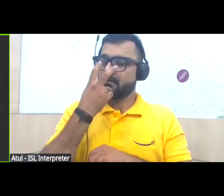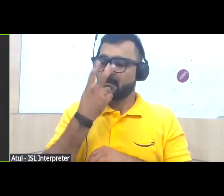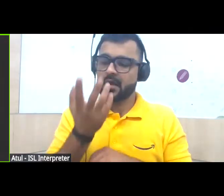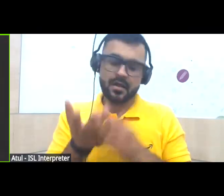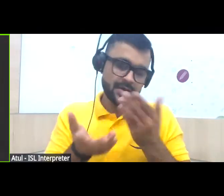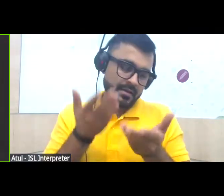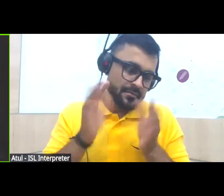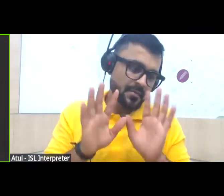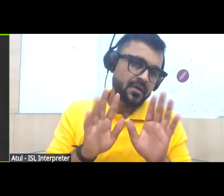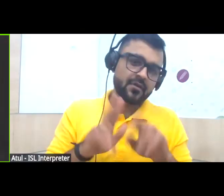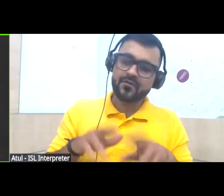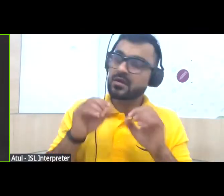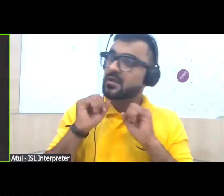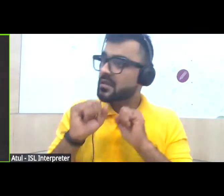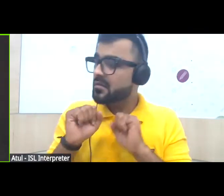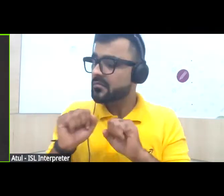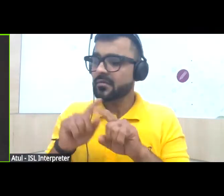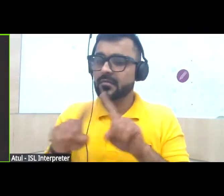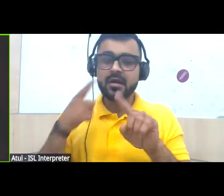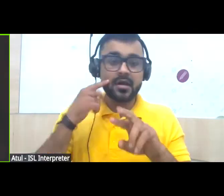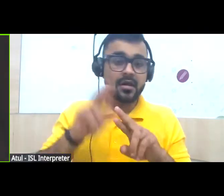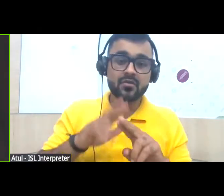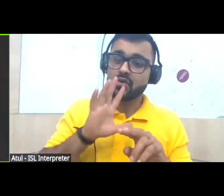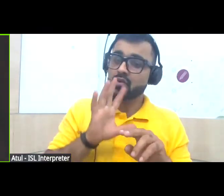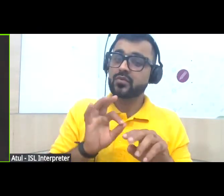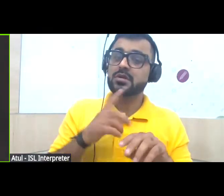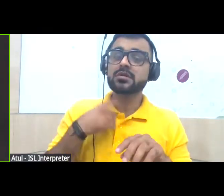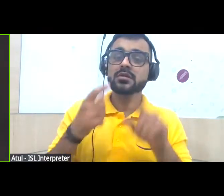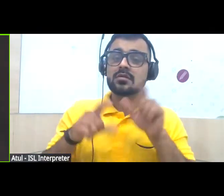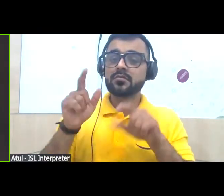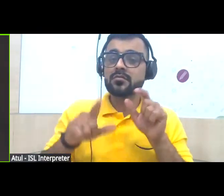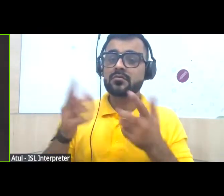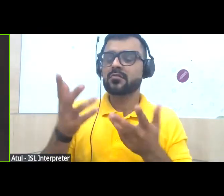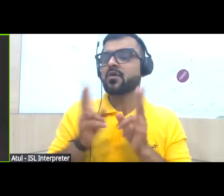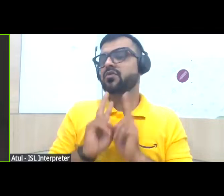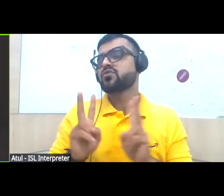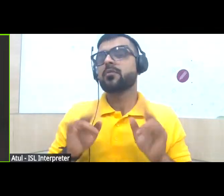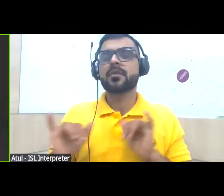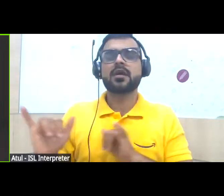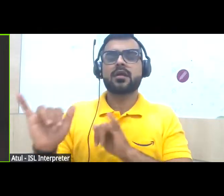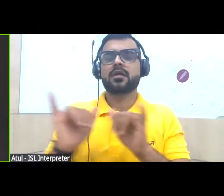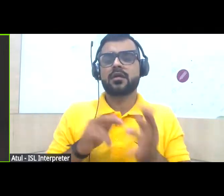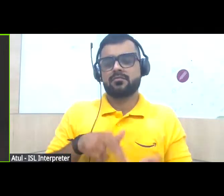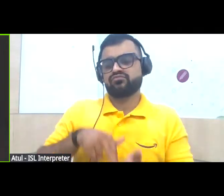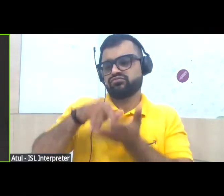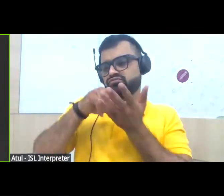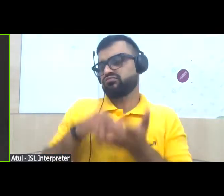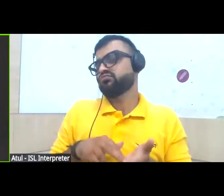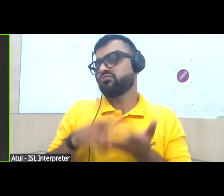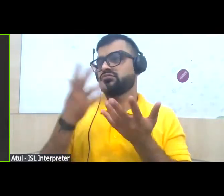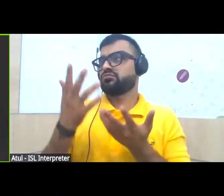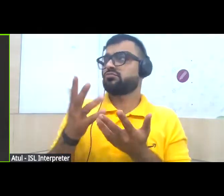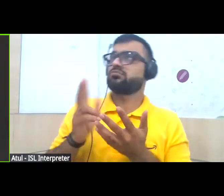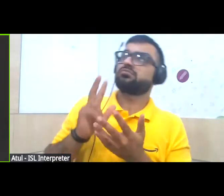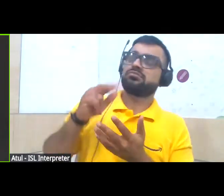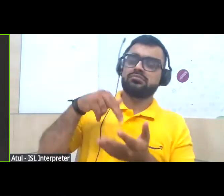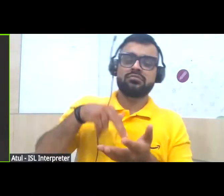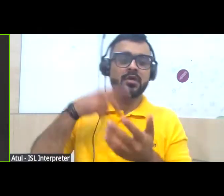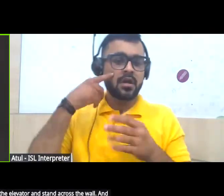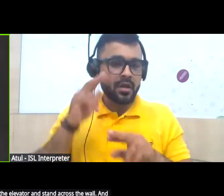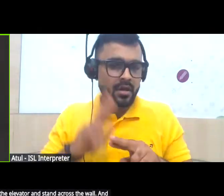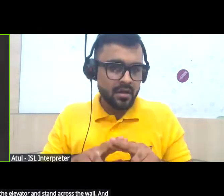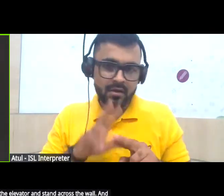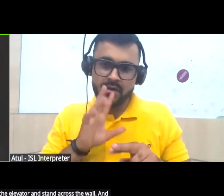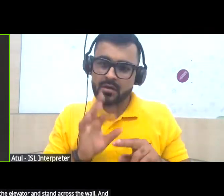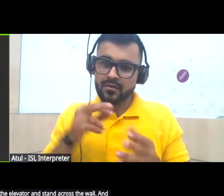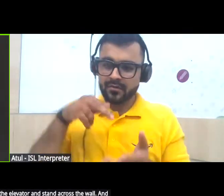may find it difficult, but if somebody actually, it's quite common, people get into the elevator and stand across the wall, and if you actually